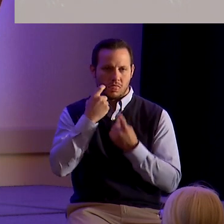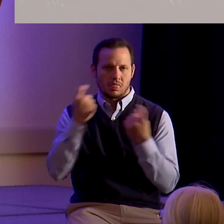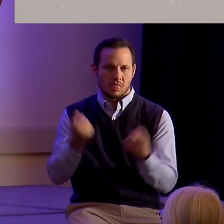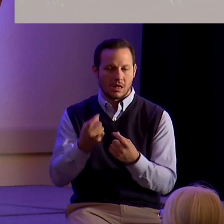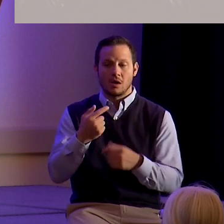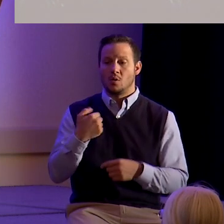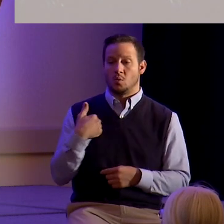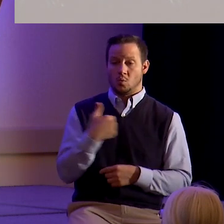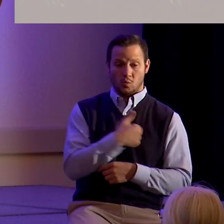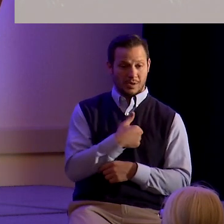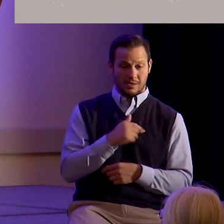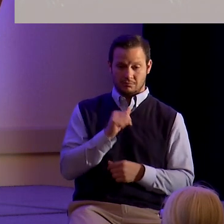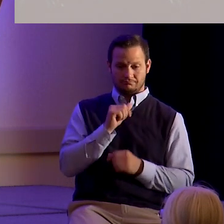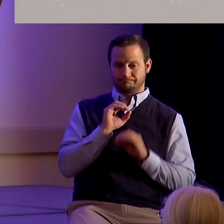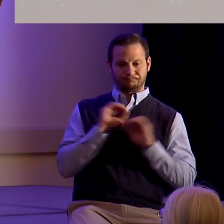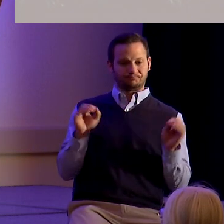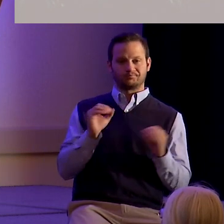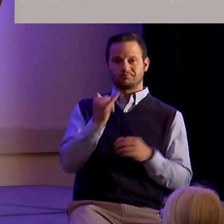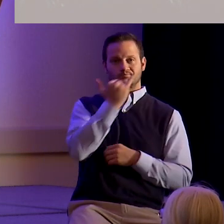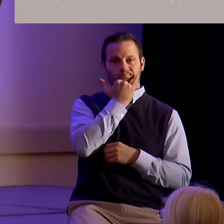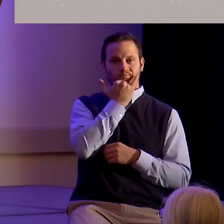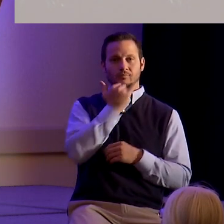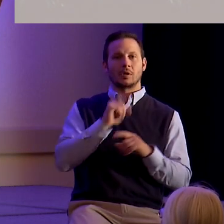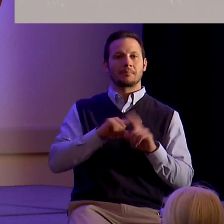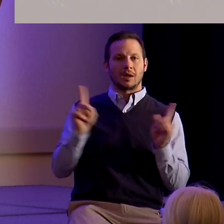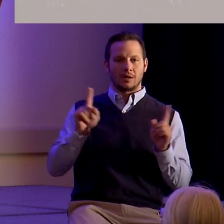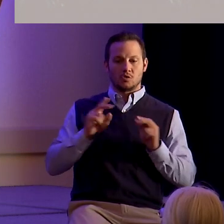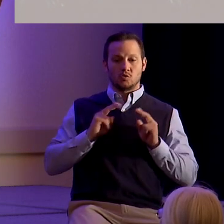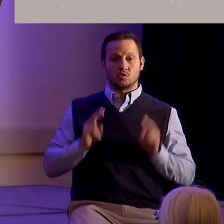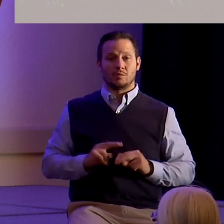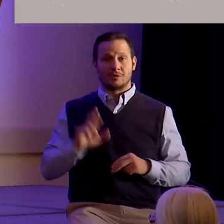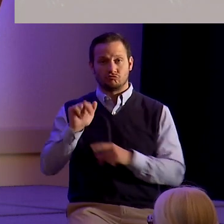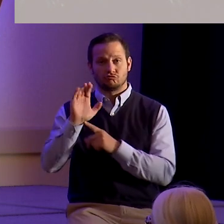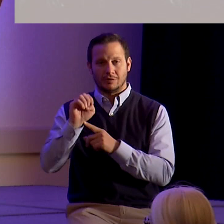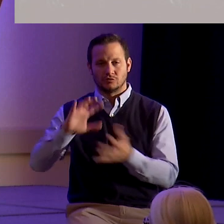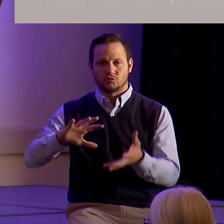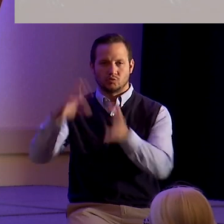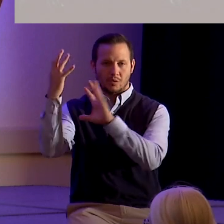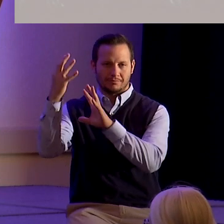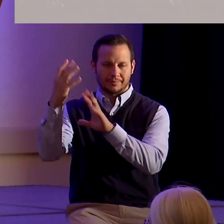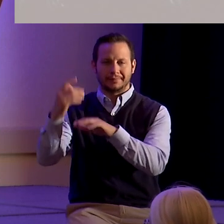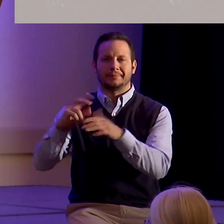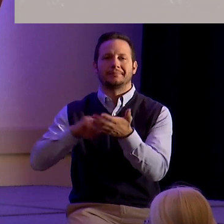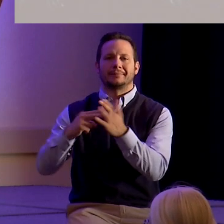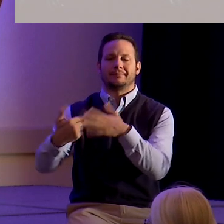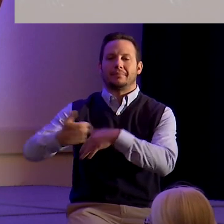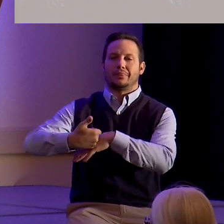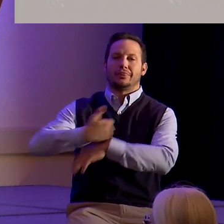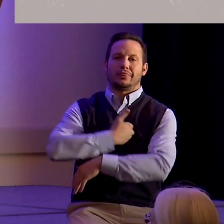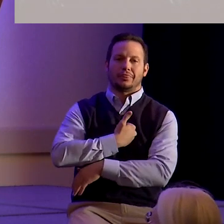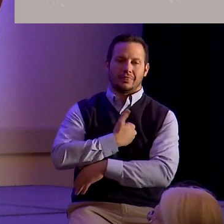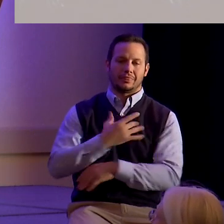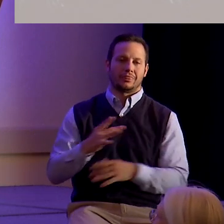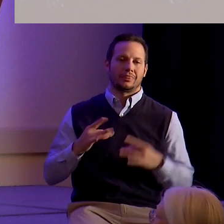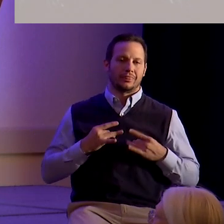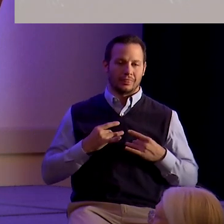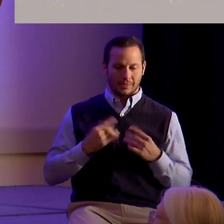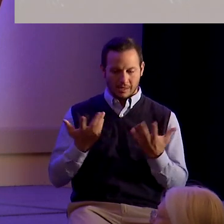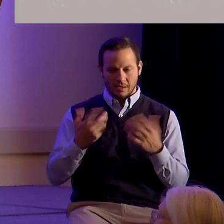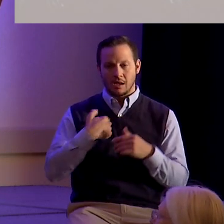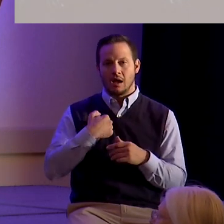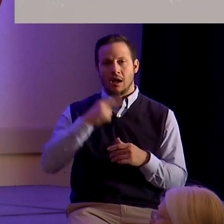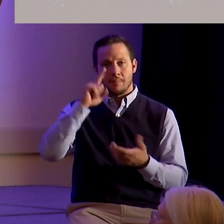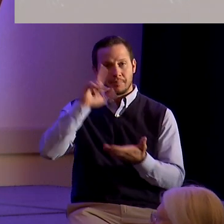an individual, but we did collectively as a human race screw up, and that was our fault. I believed in baptism